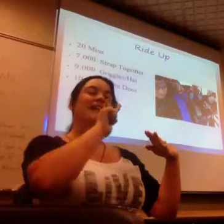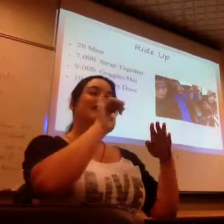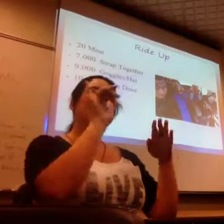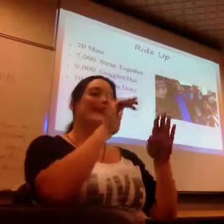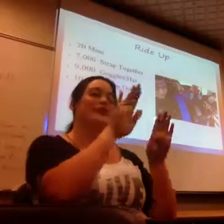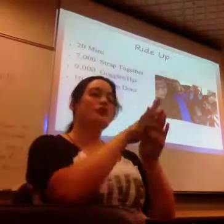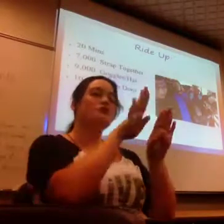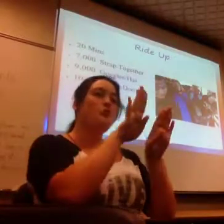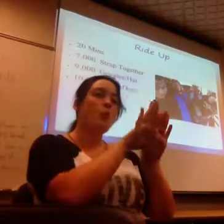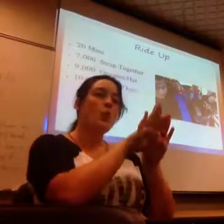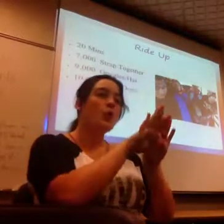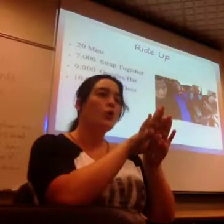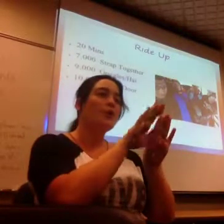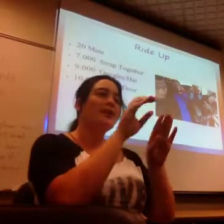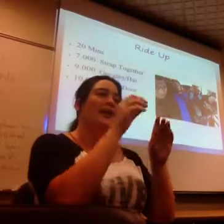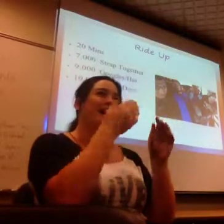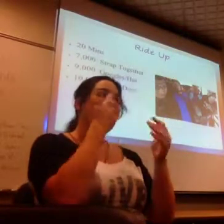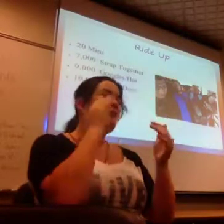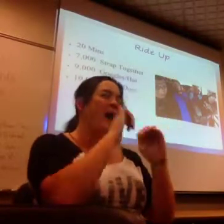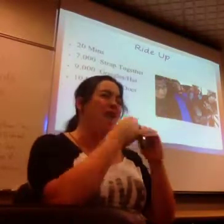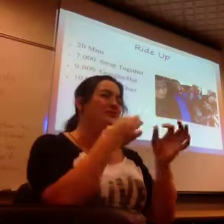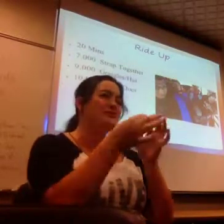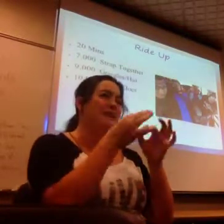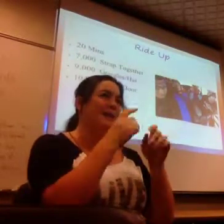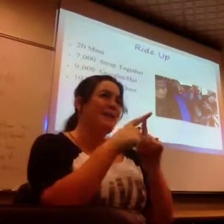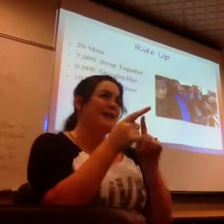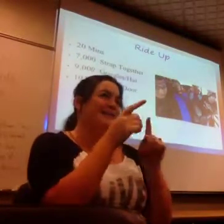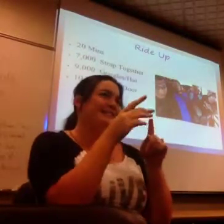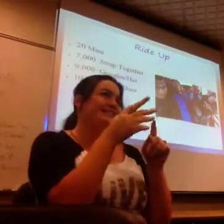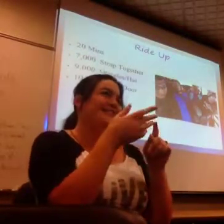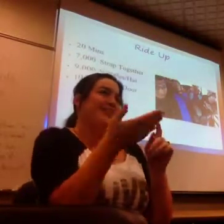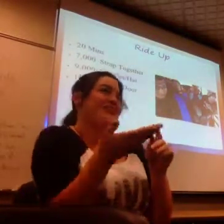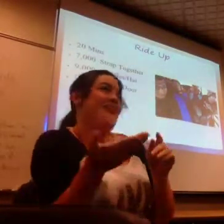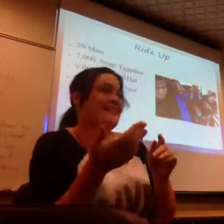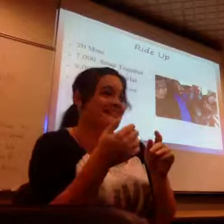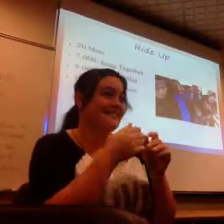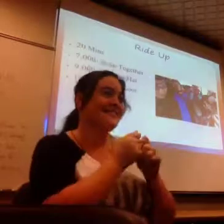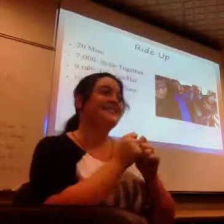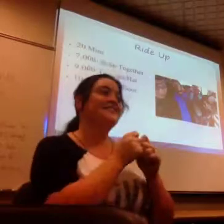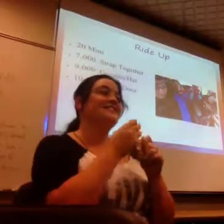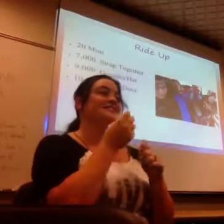little, I don't know how to explain it, kind of thing. Sliding door, I guess. And then